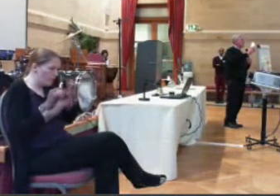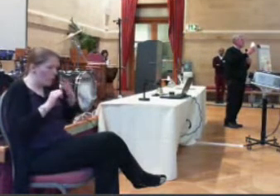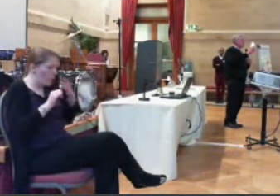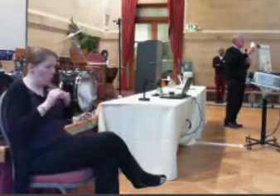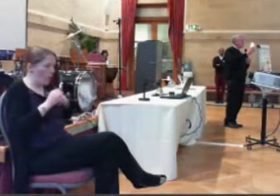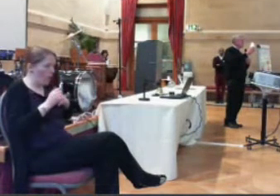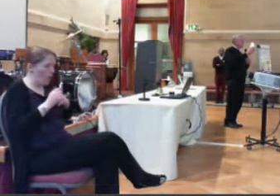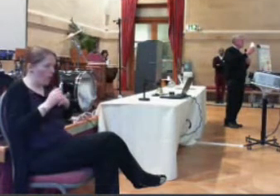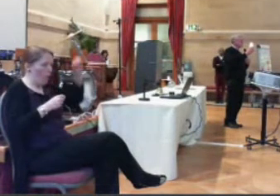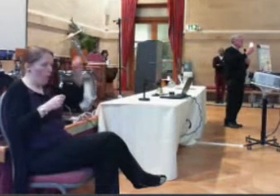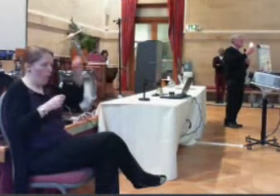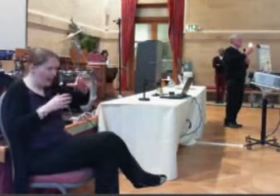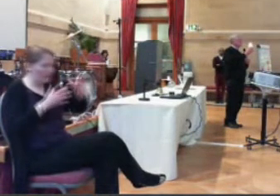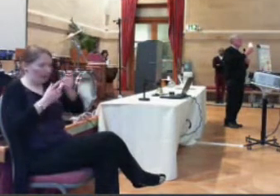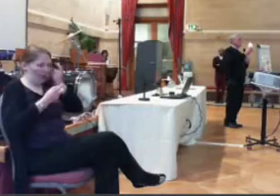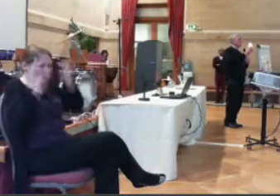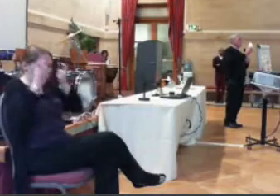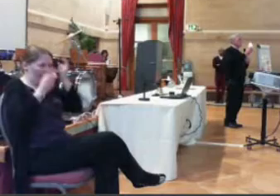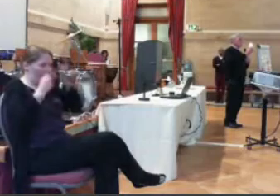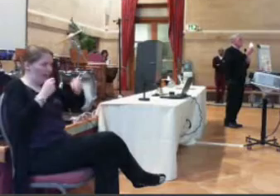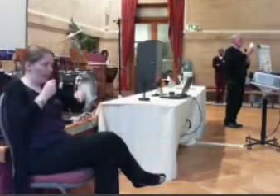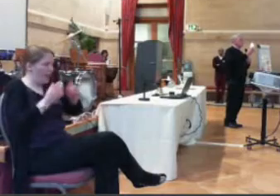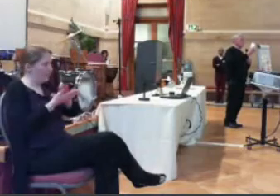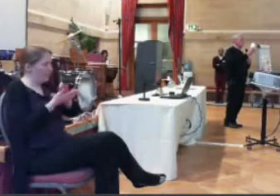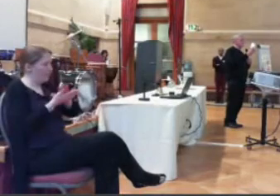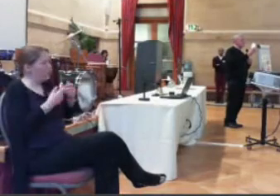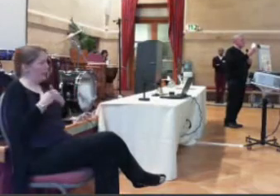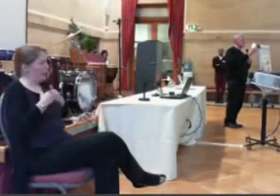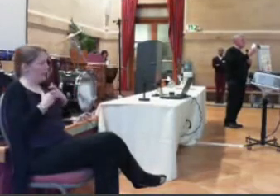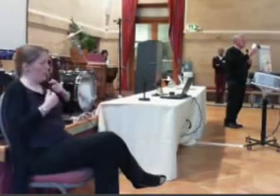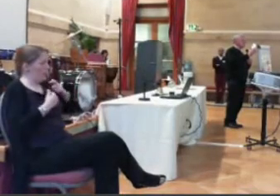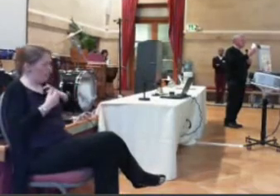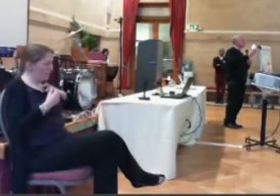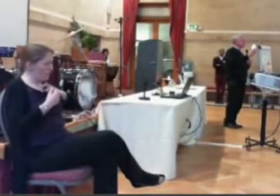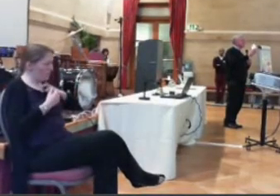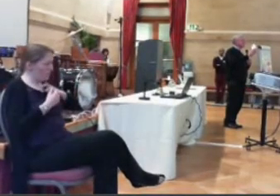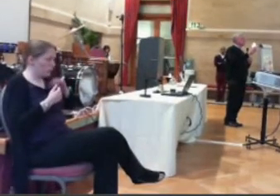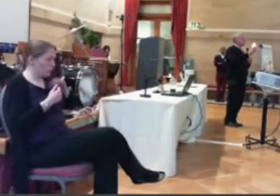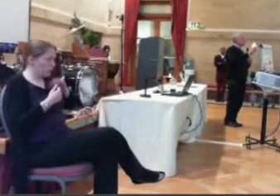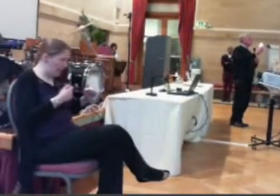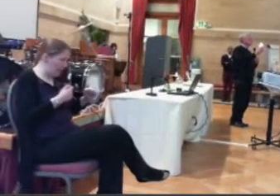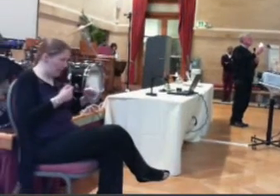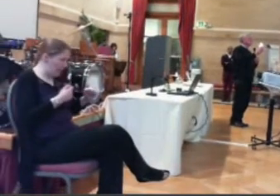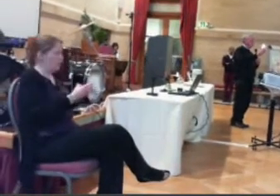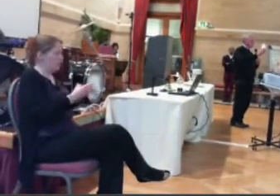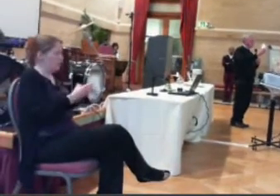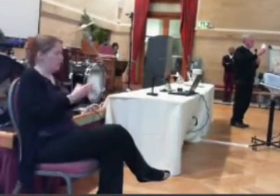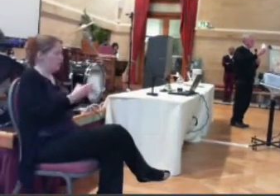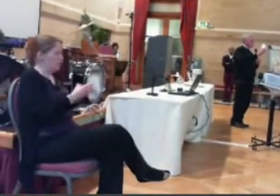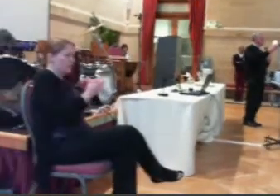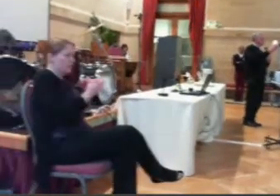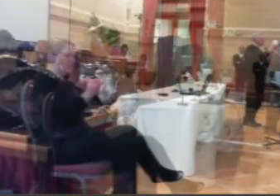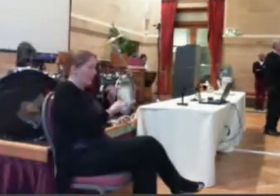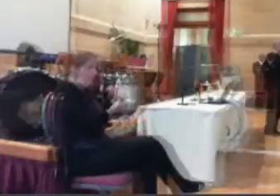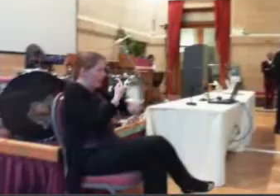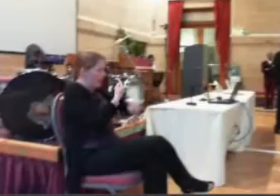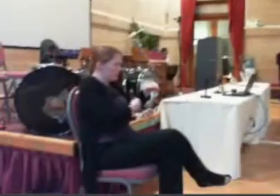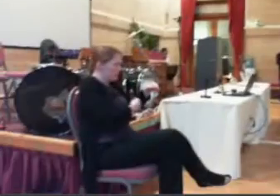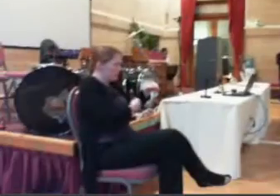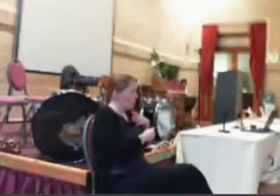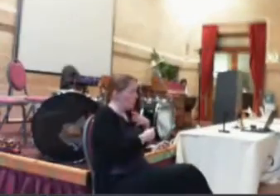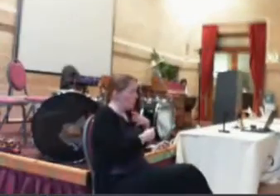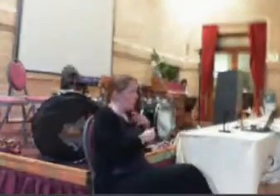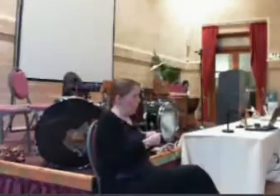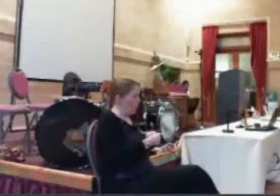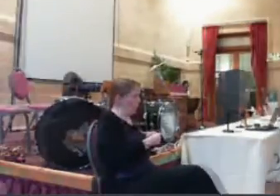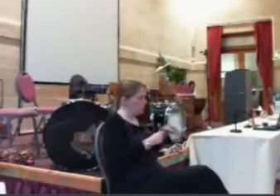that our personal commitment, as well as the commitment of our city, will be to bring